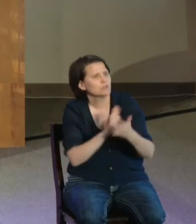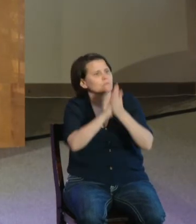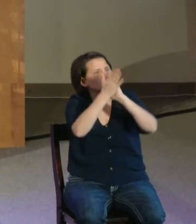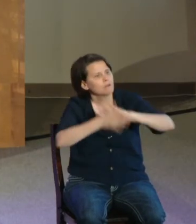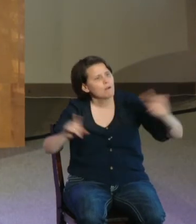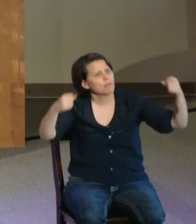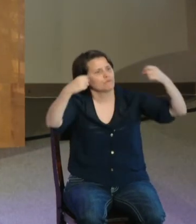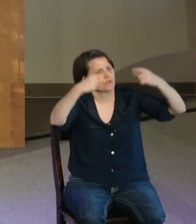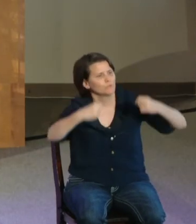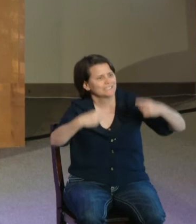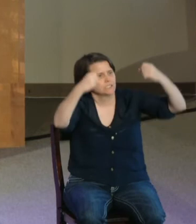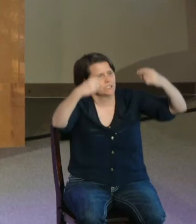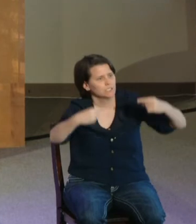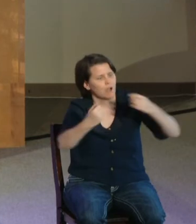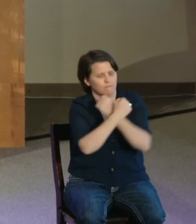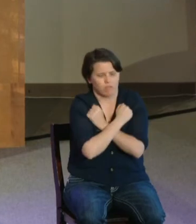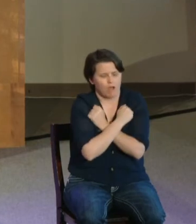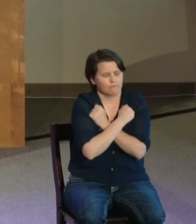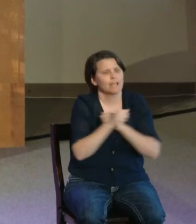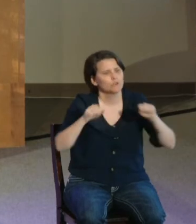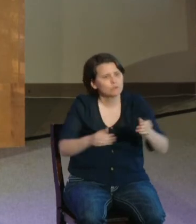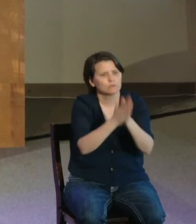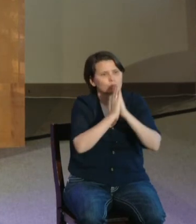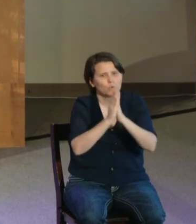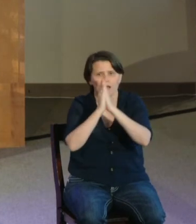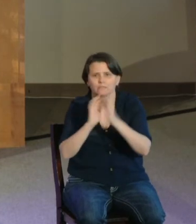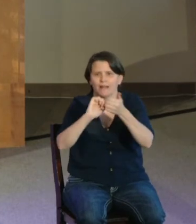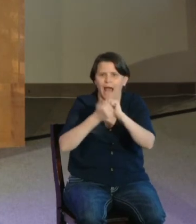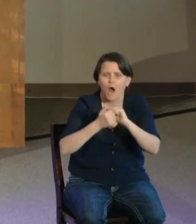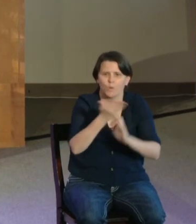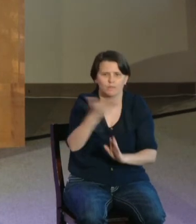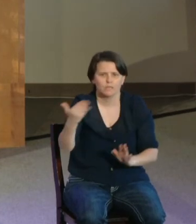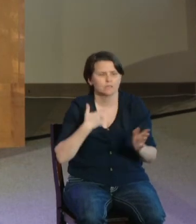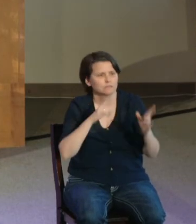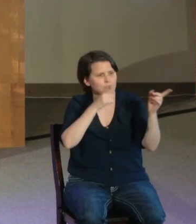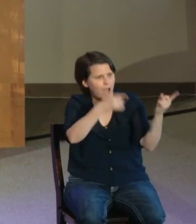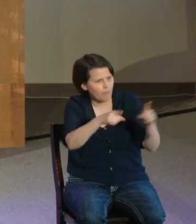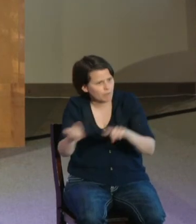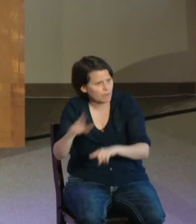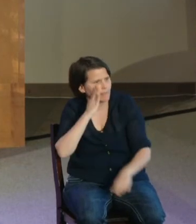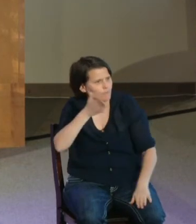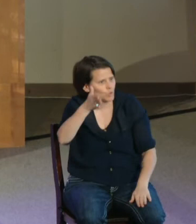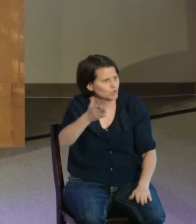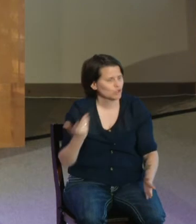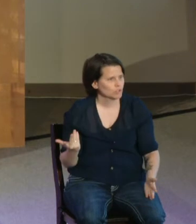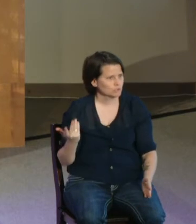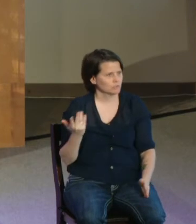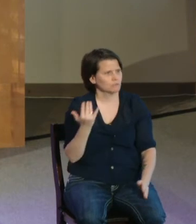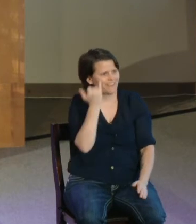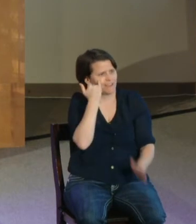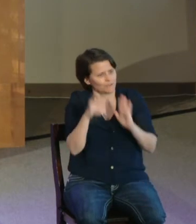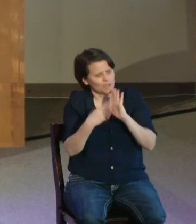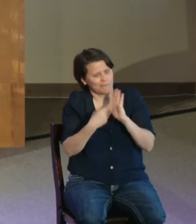love. And you get to make requests about how you'd like to see things done in the future if things of this nature occur.